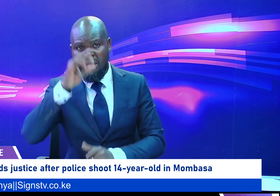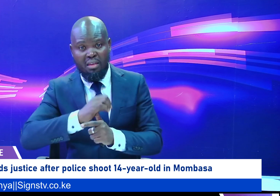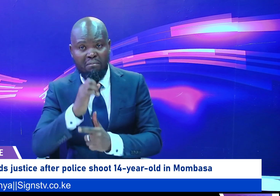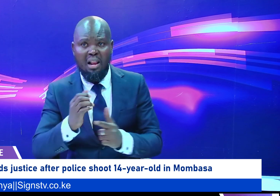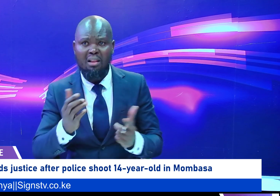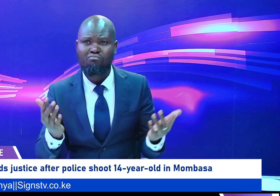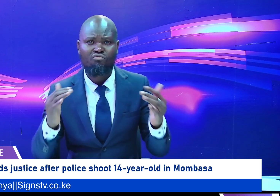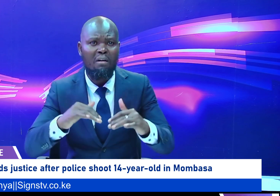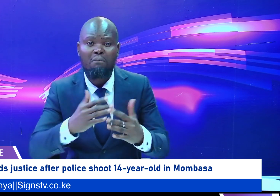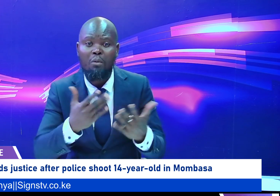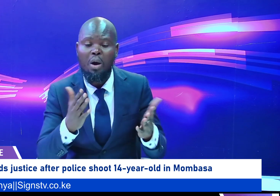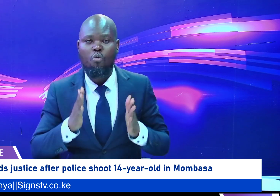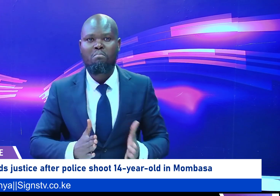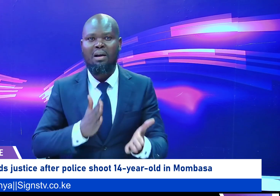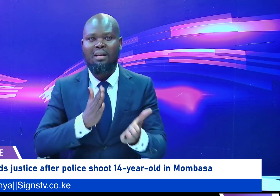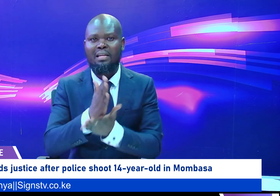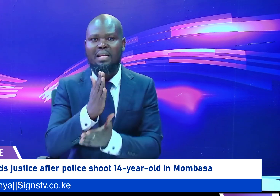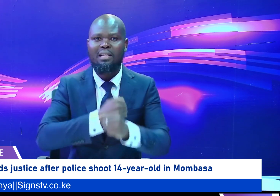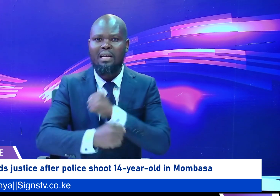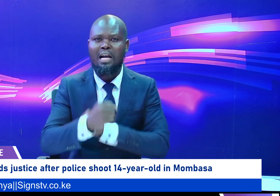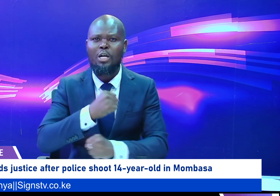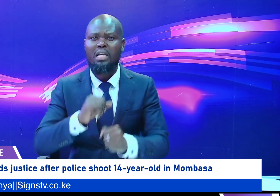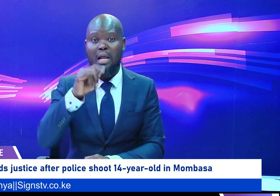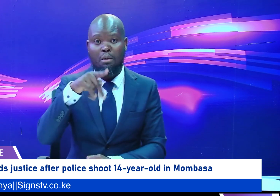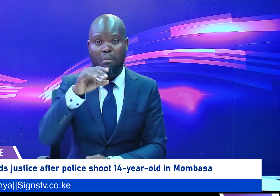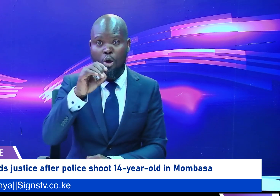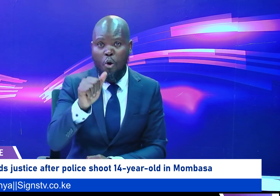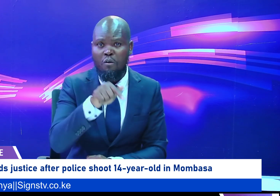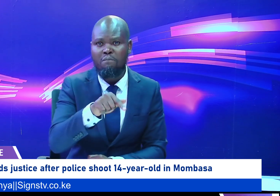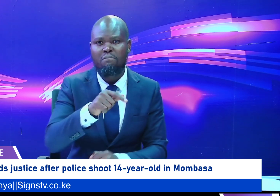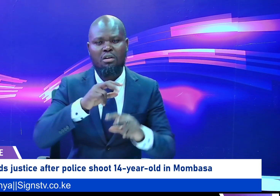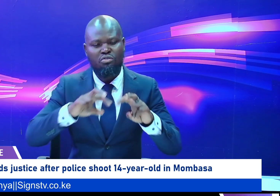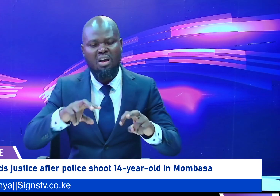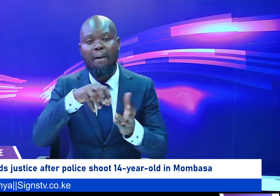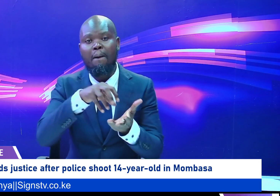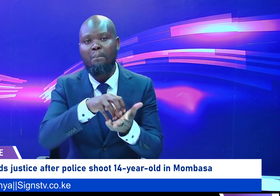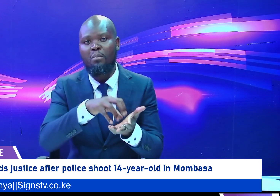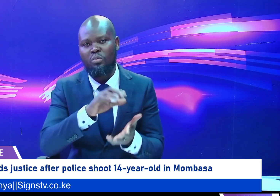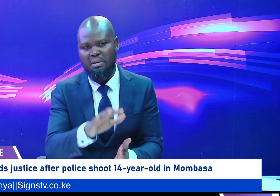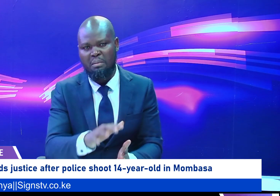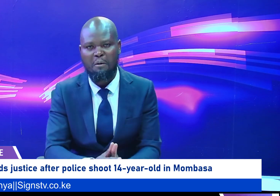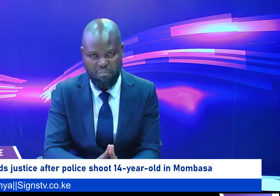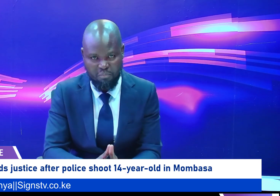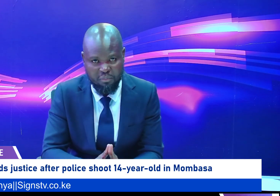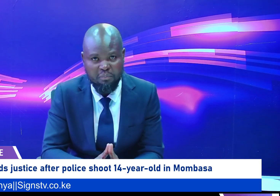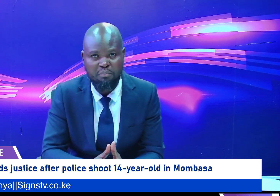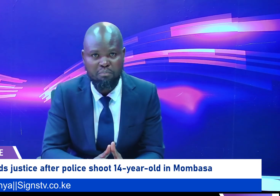have demanded action from government, even as human rights activists appealed for IPOA interventions in the case.